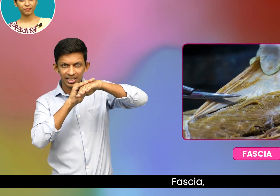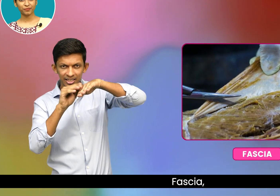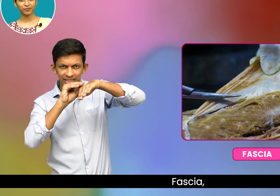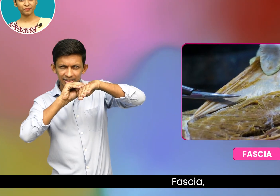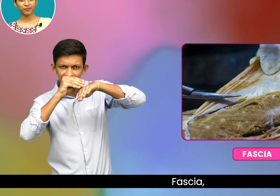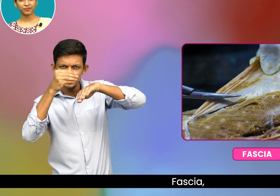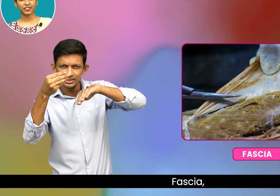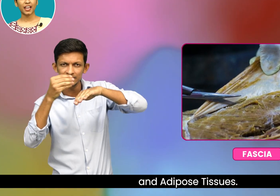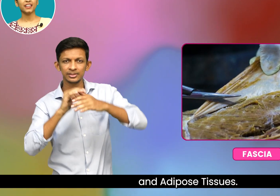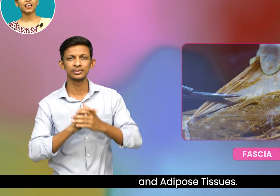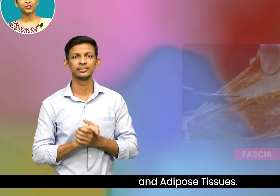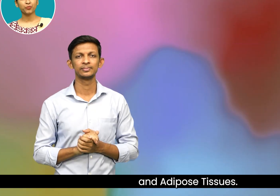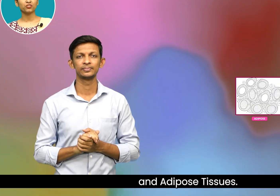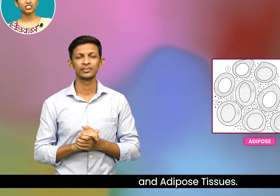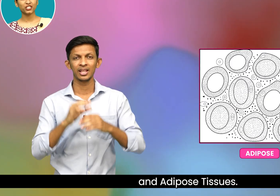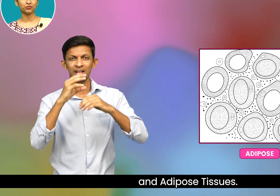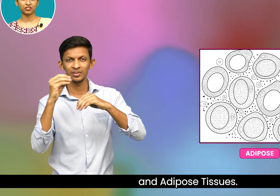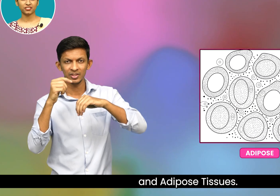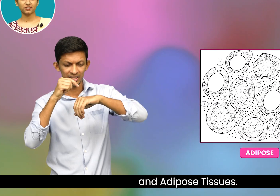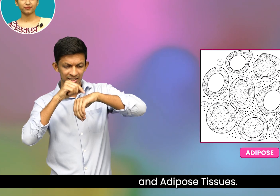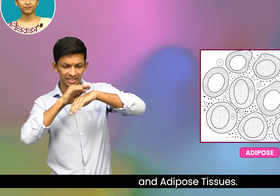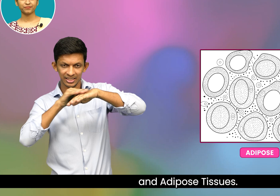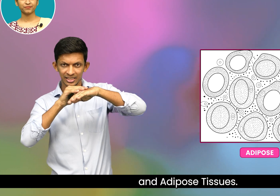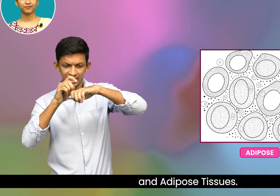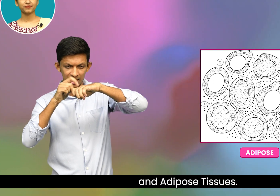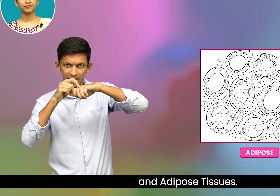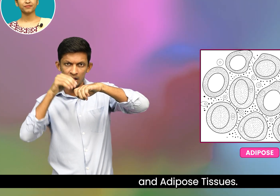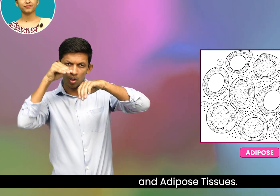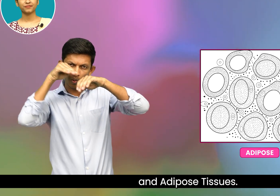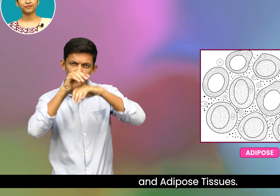fascia, and adipose tissues.